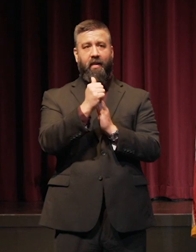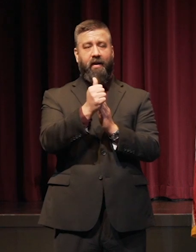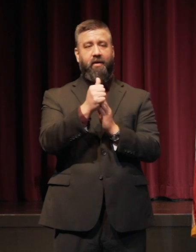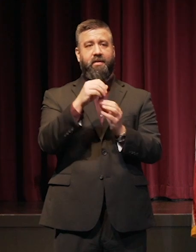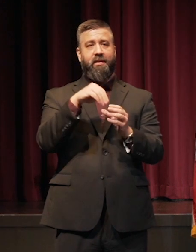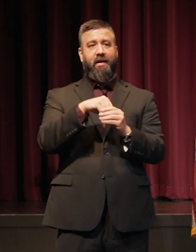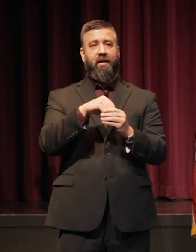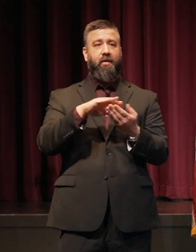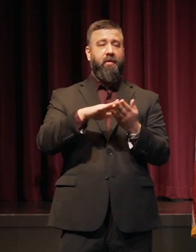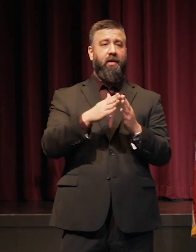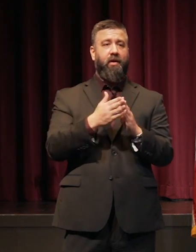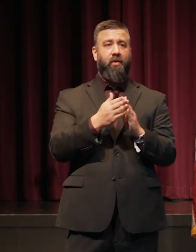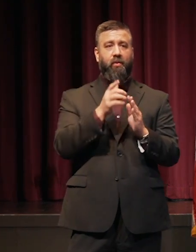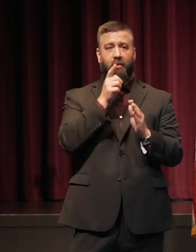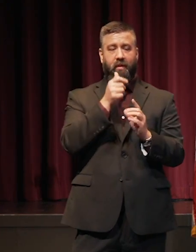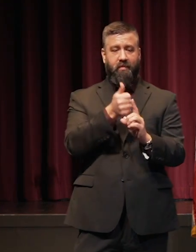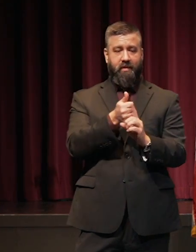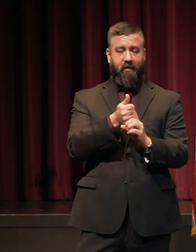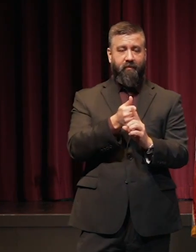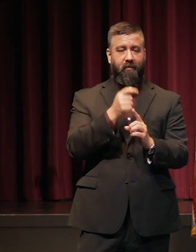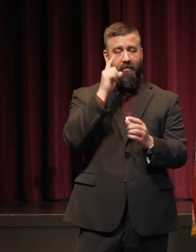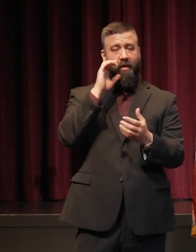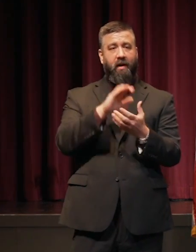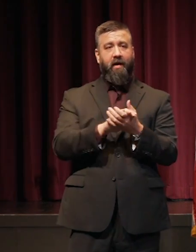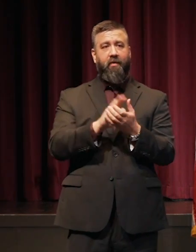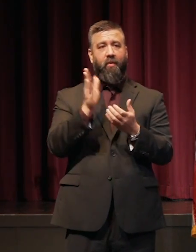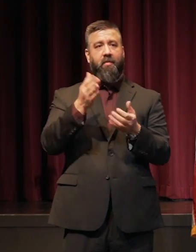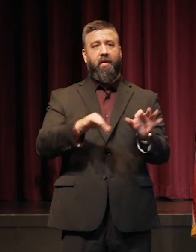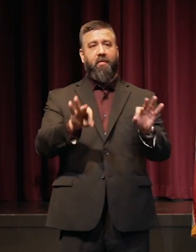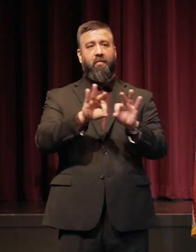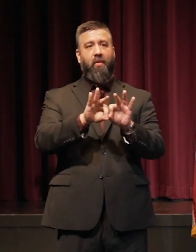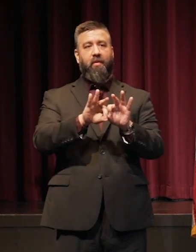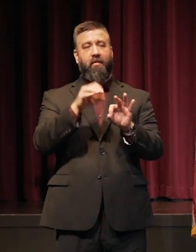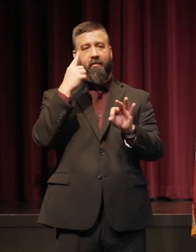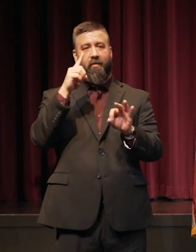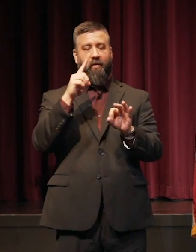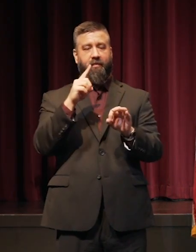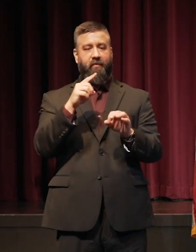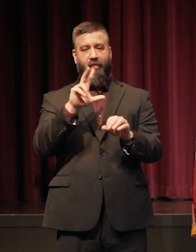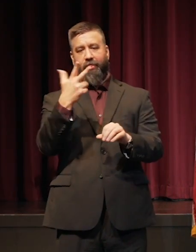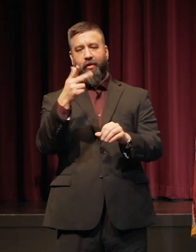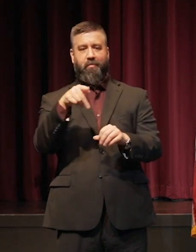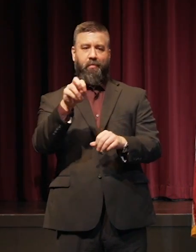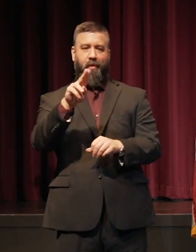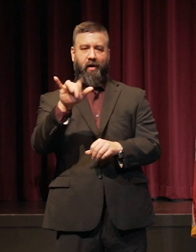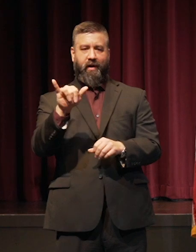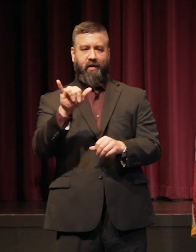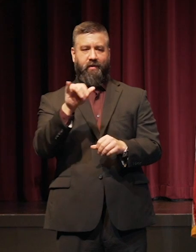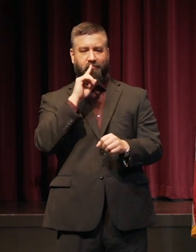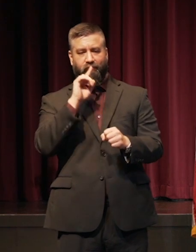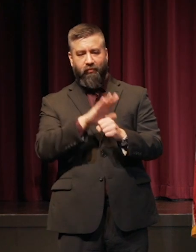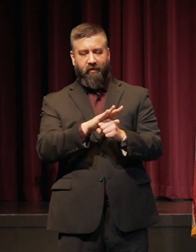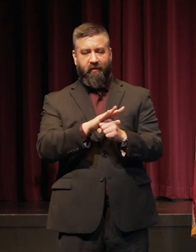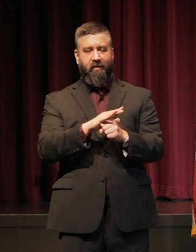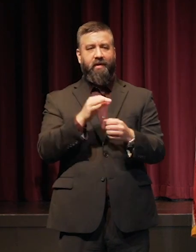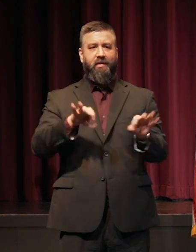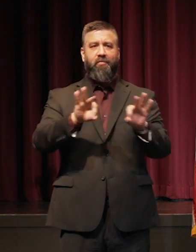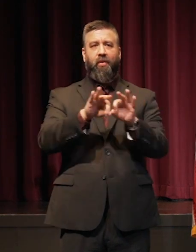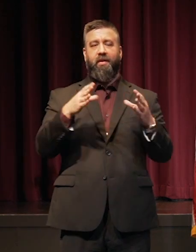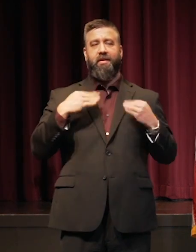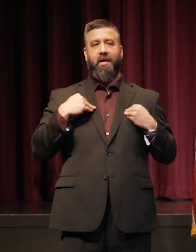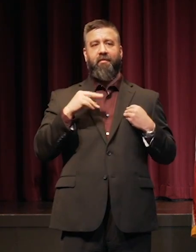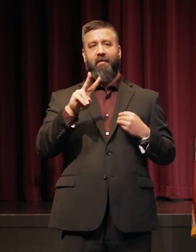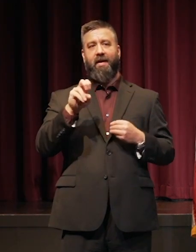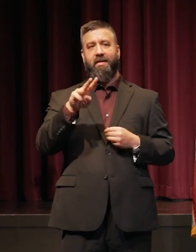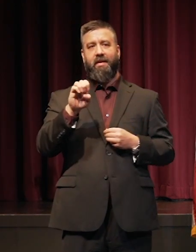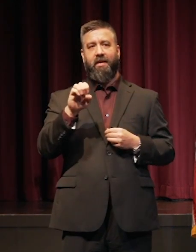the community who we believe will be important third-party validators of the importance of accepting the vaccine. We'll be